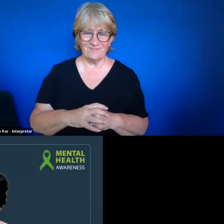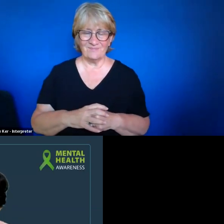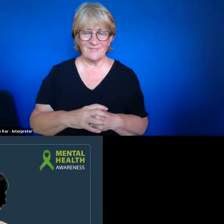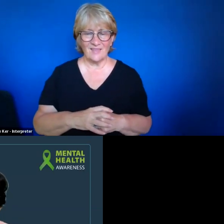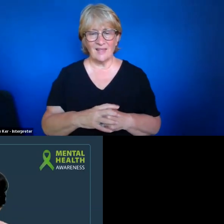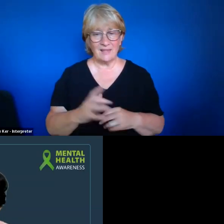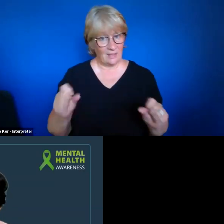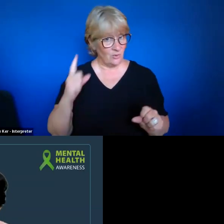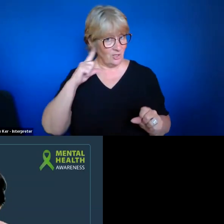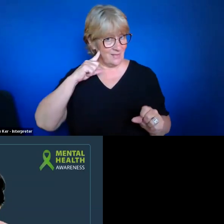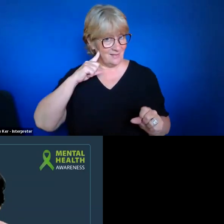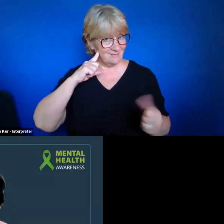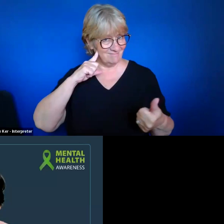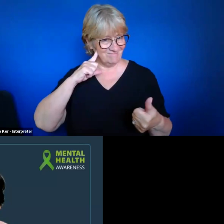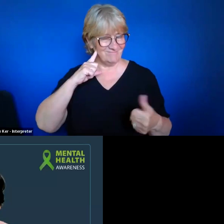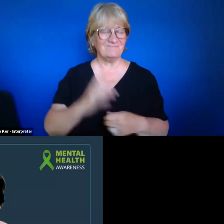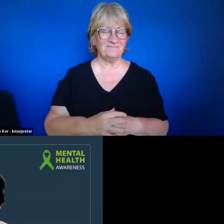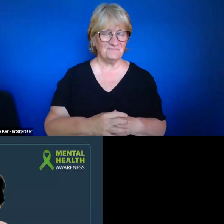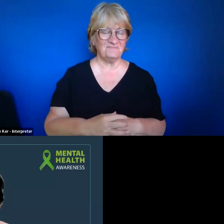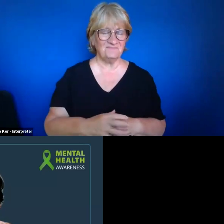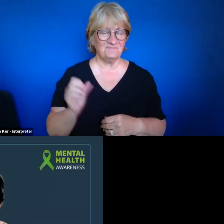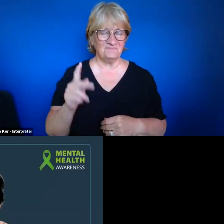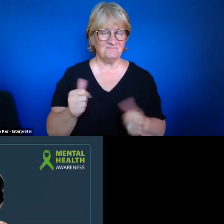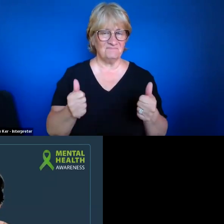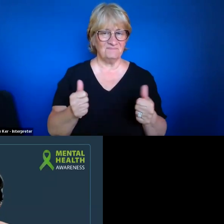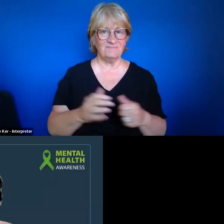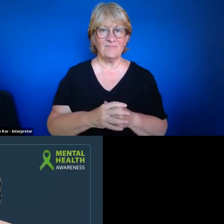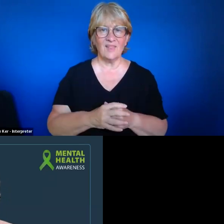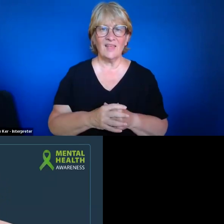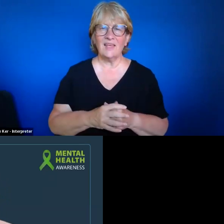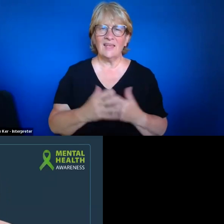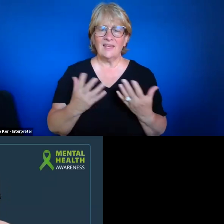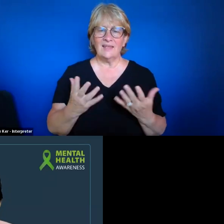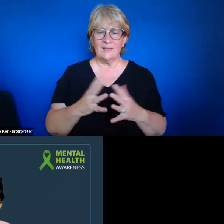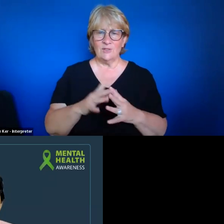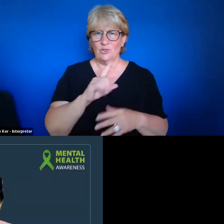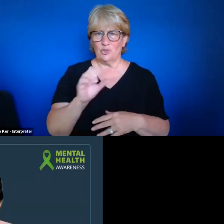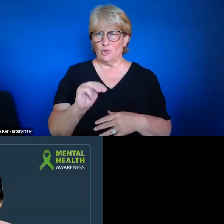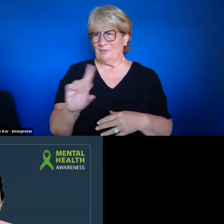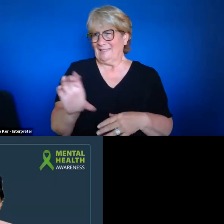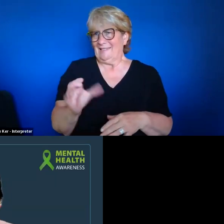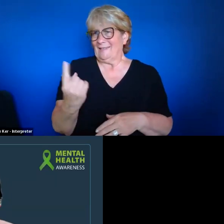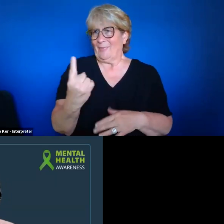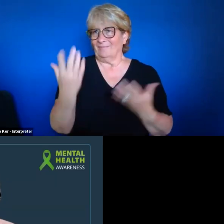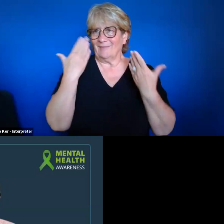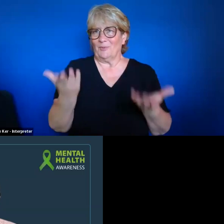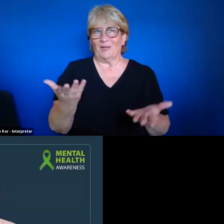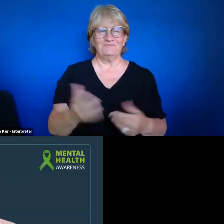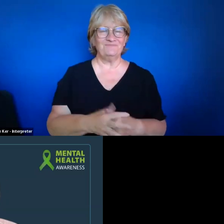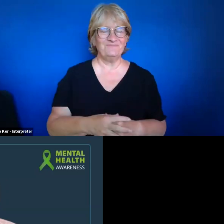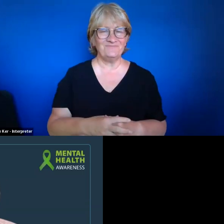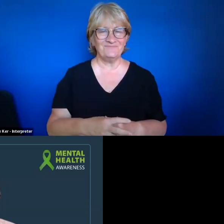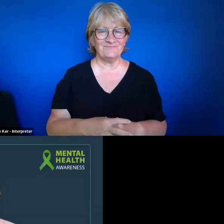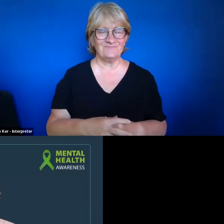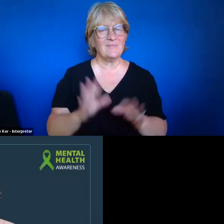Can you hear me? Yes. Oh, all right. Loud and clear, yeah. Zoom did something, I don't know what. So